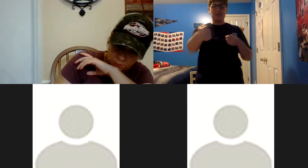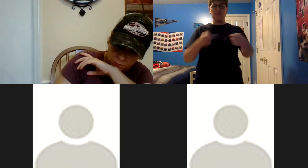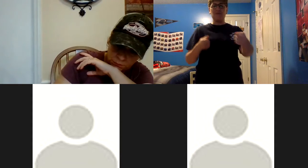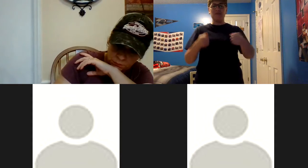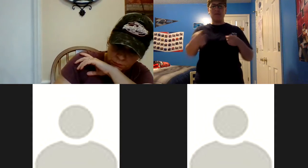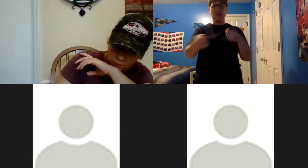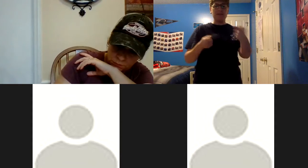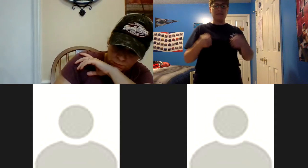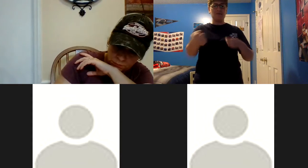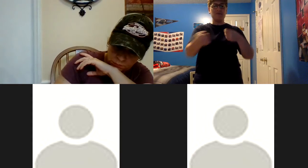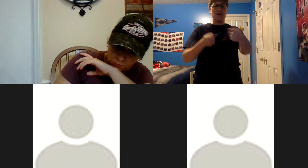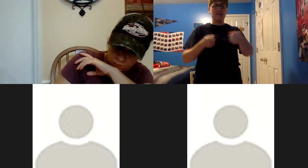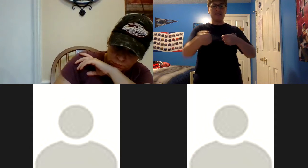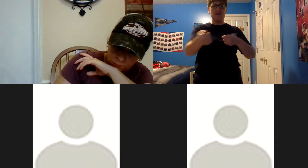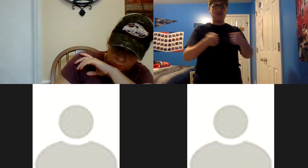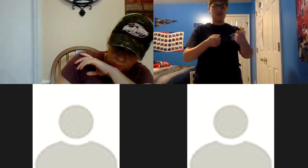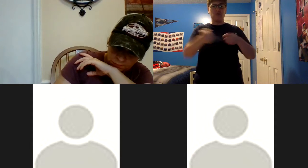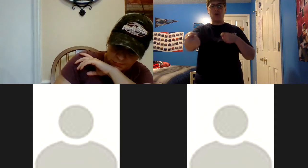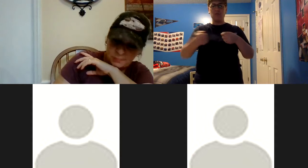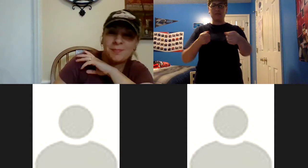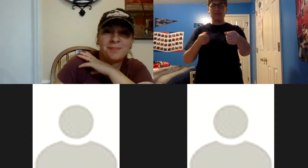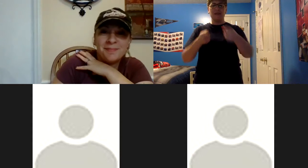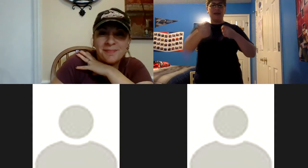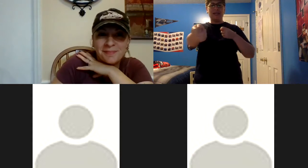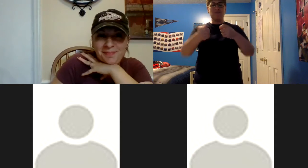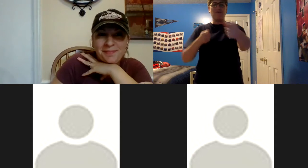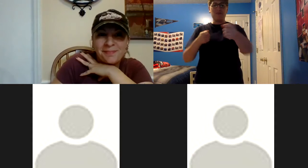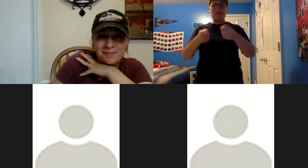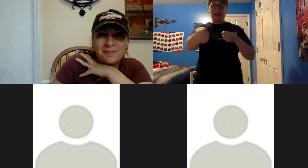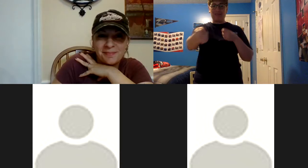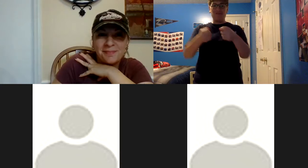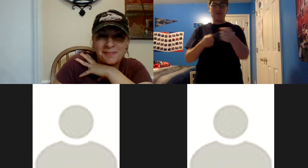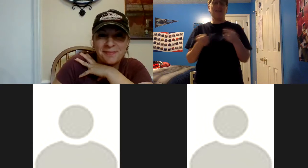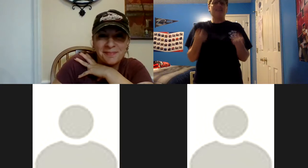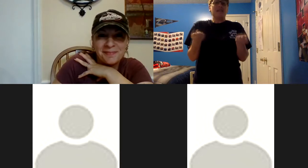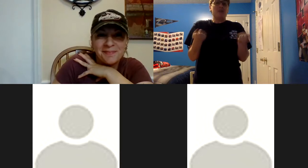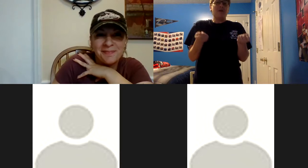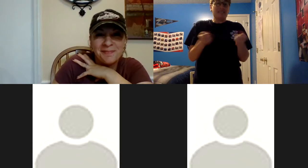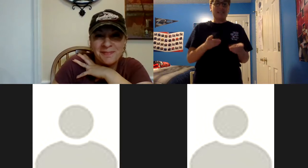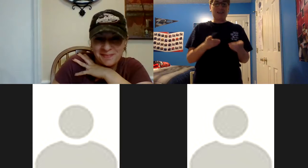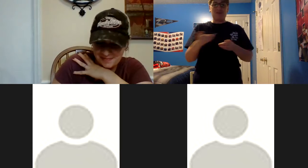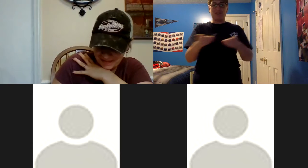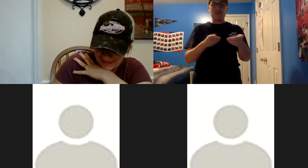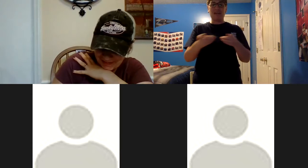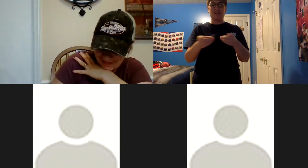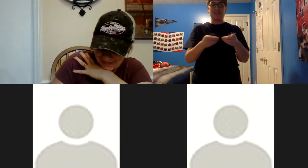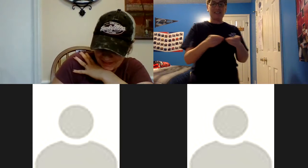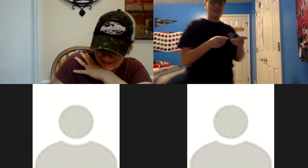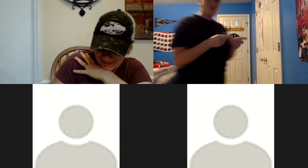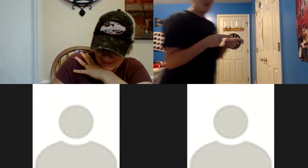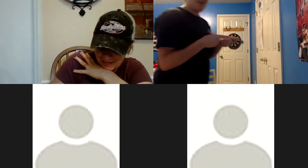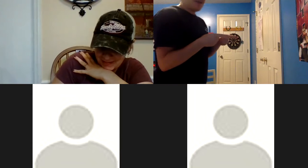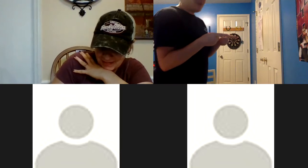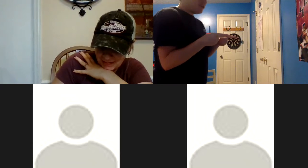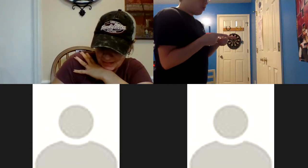was moving the puppets and moving all the stuff with the ropes, and he's moving them back and forth. That's what I always think of with directions,